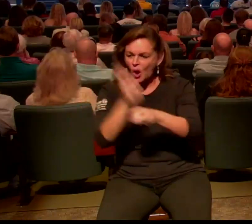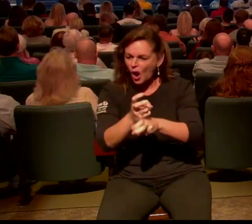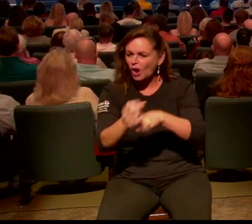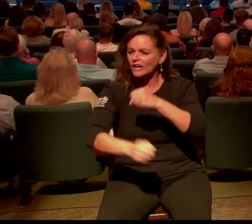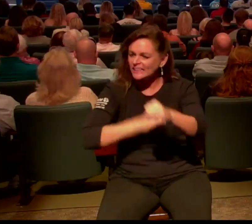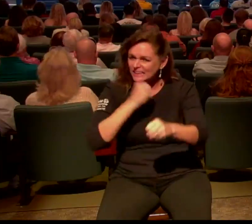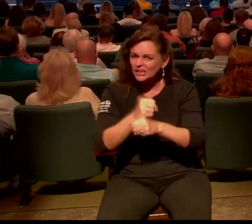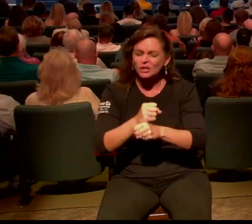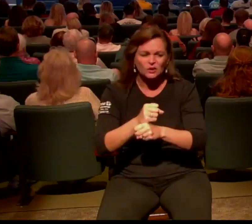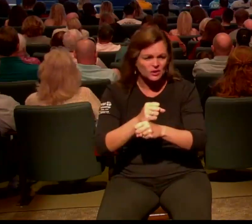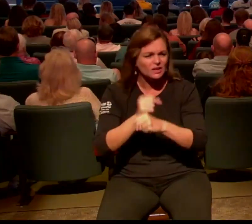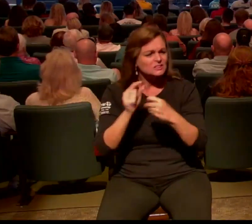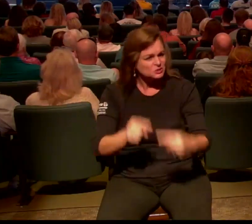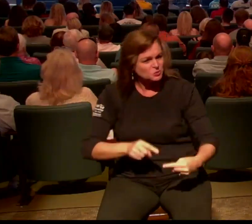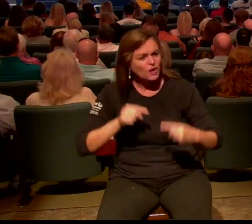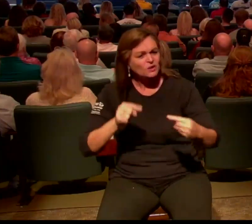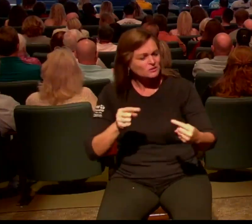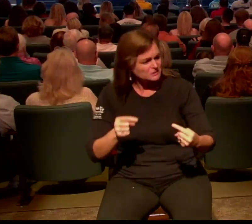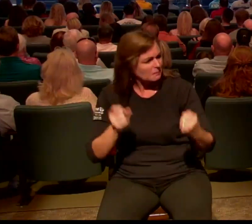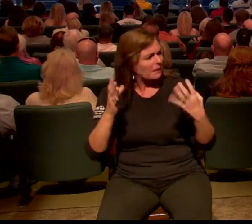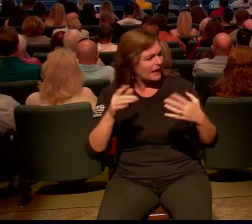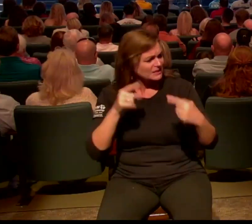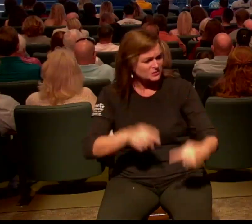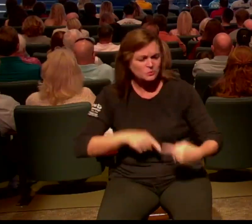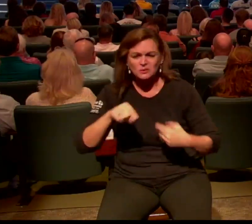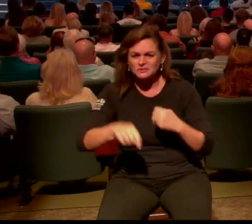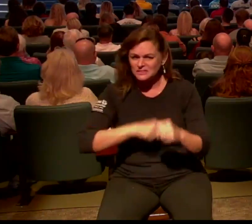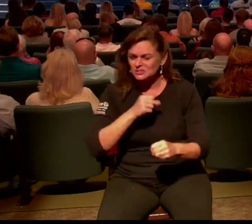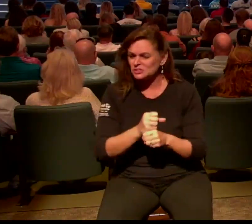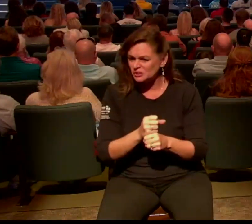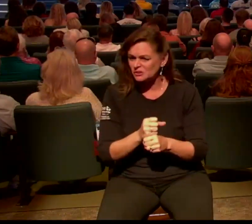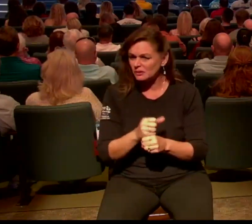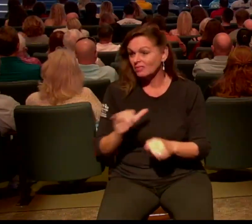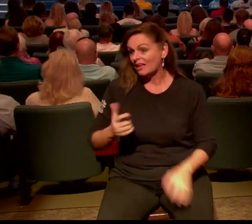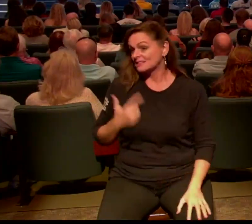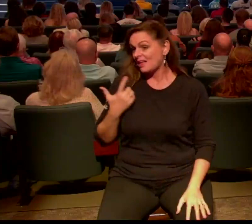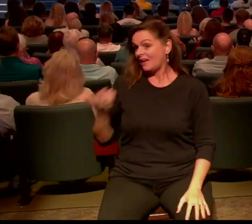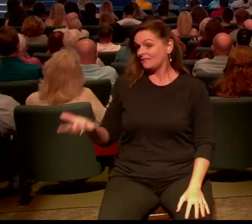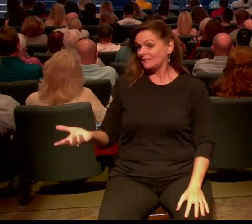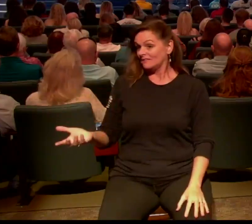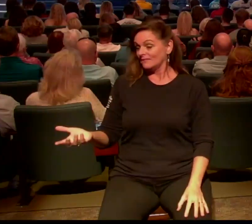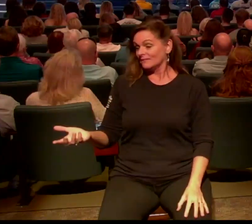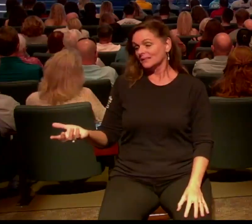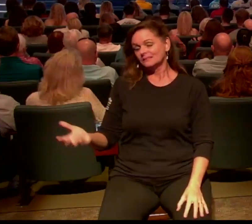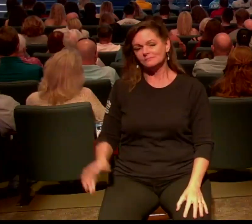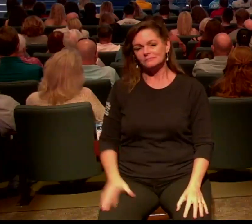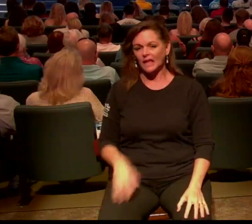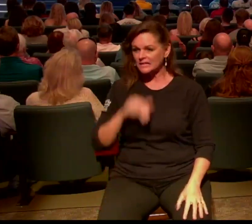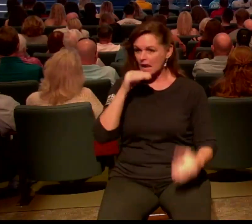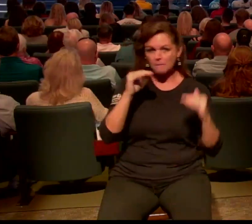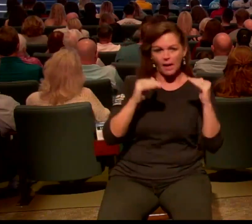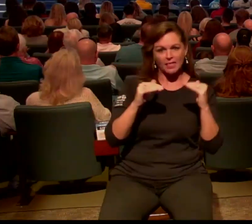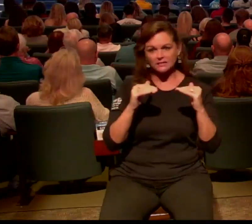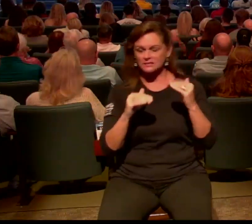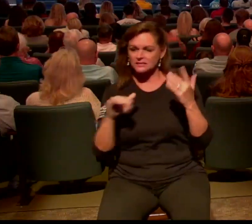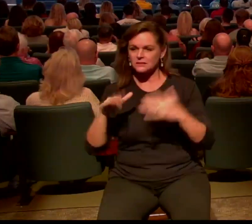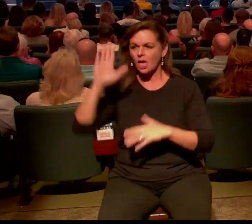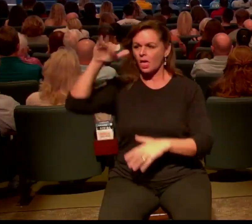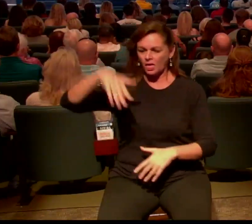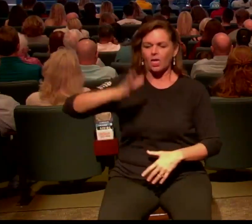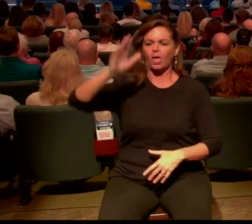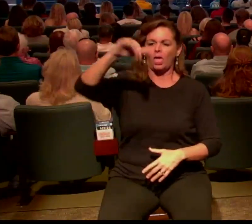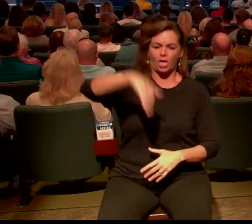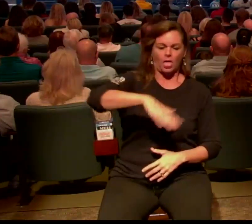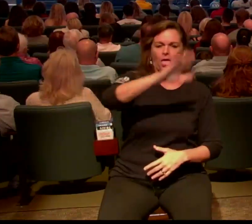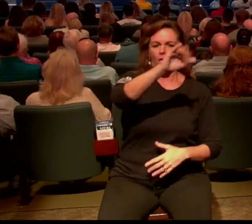Because it's been a difficult year. And that's the way life is. It's not balanced, it's up and down, and it's